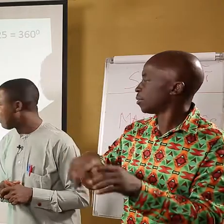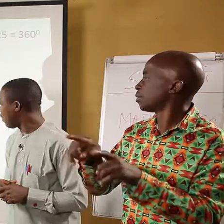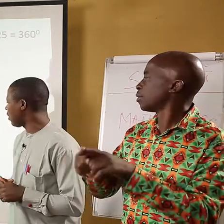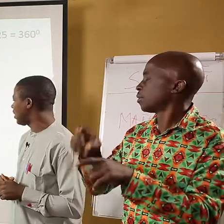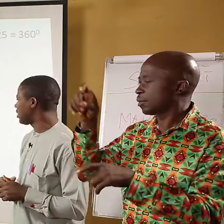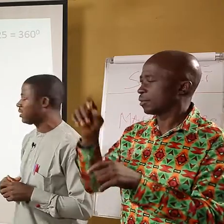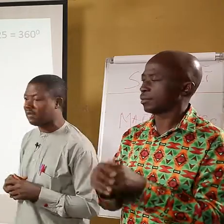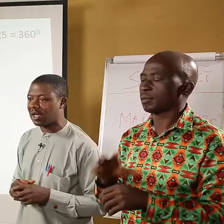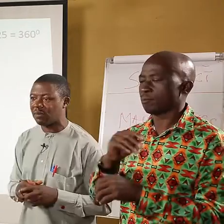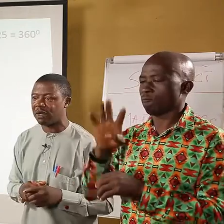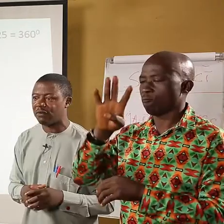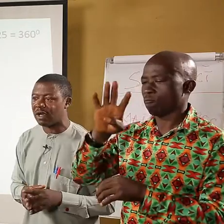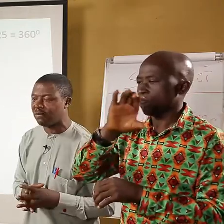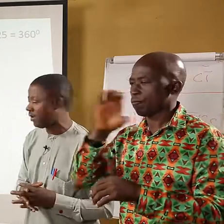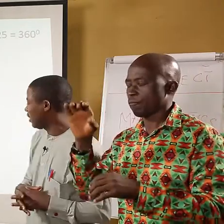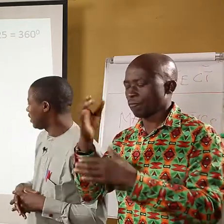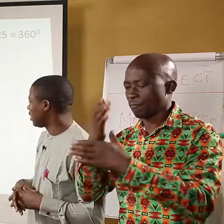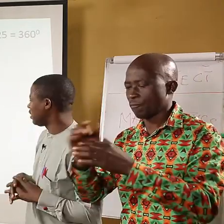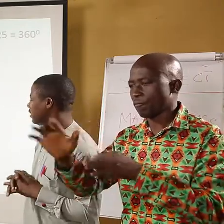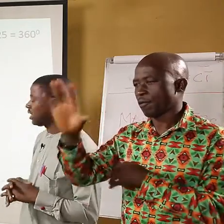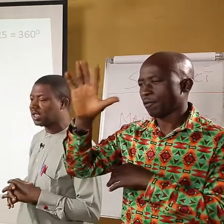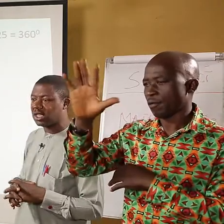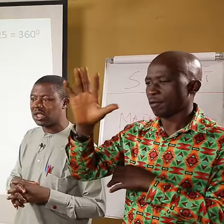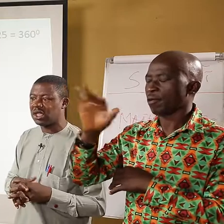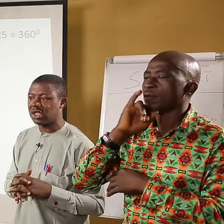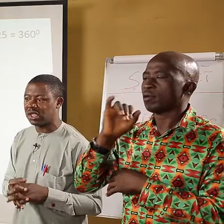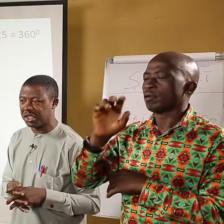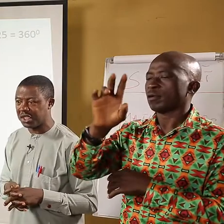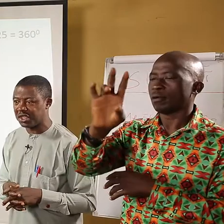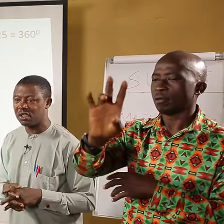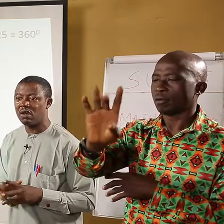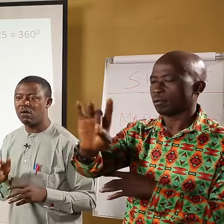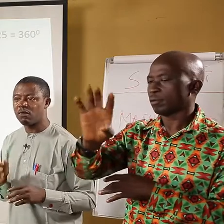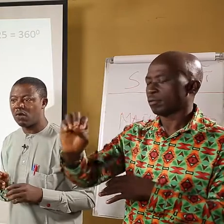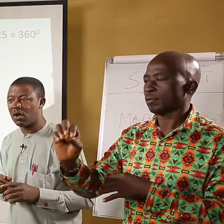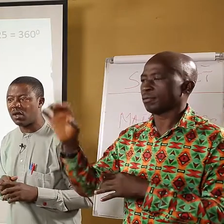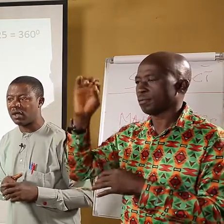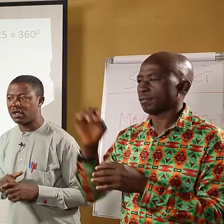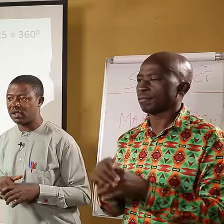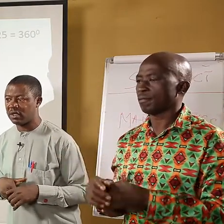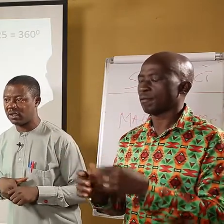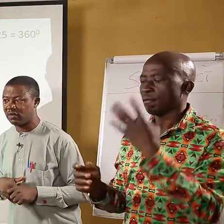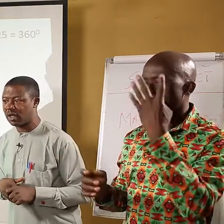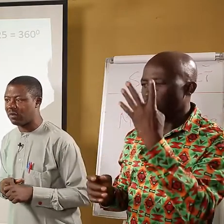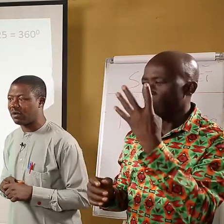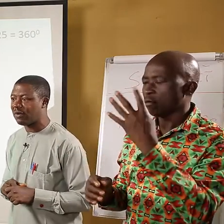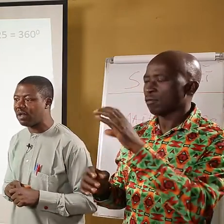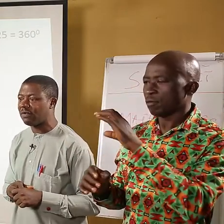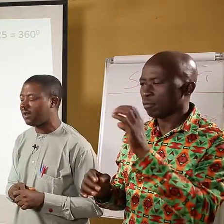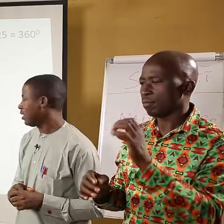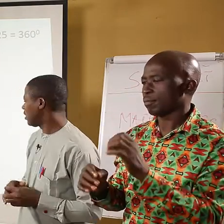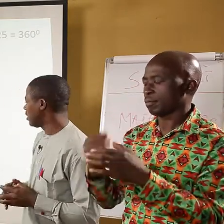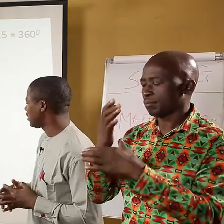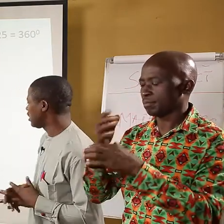then 400 divided by 5 is 80 degrees. 400 divided by